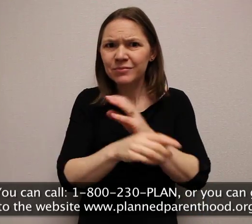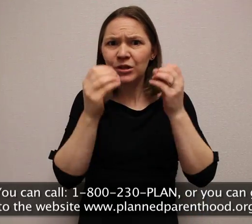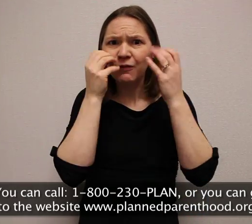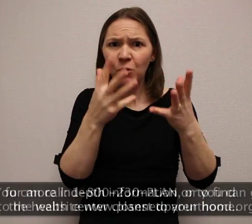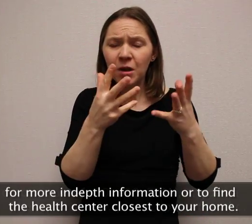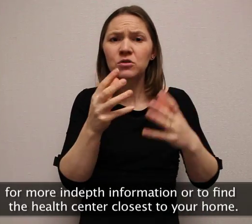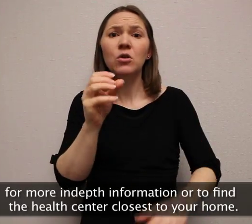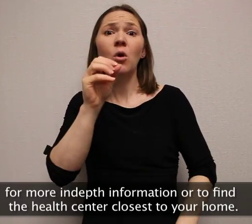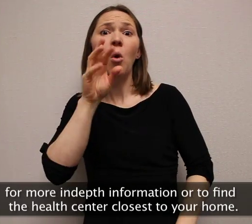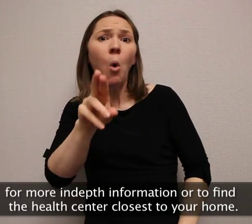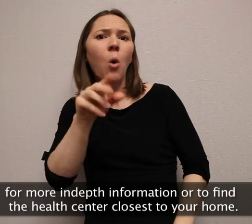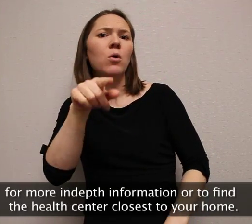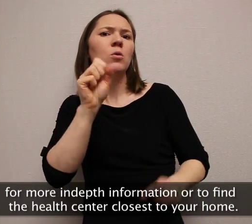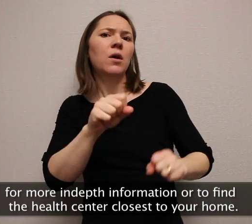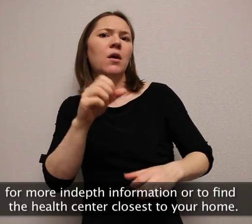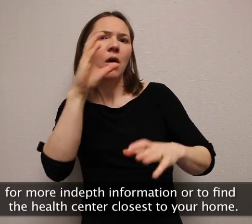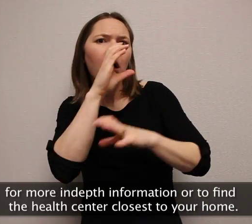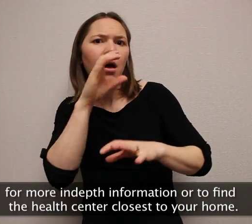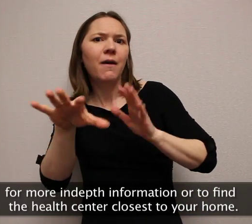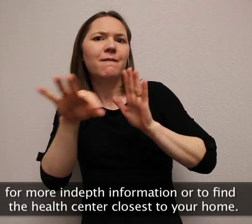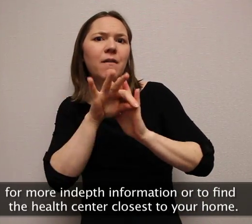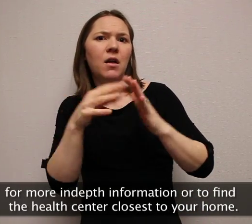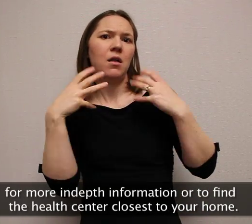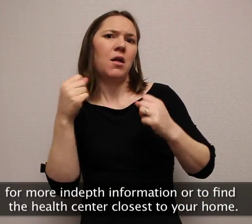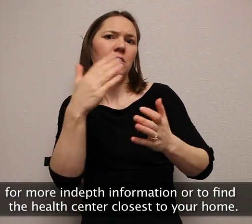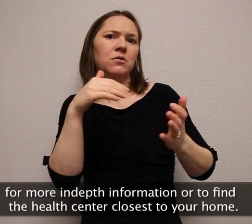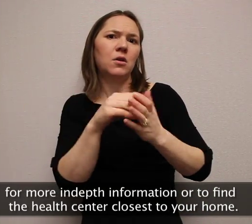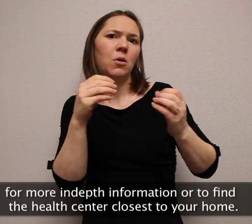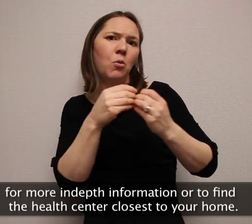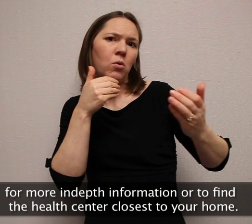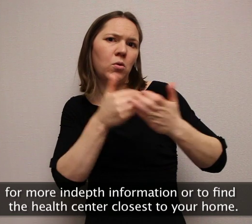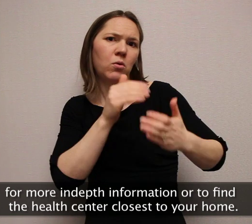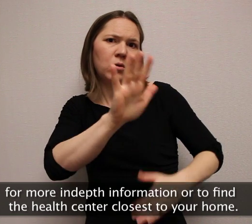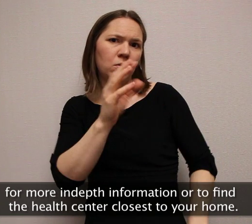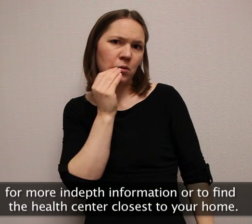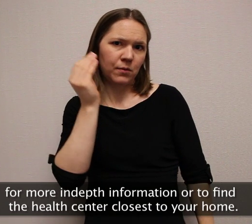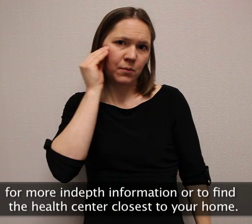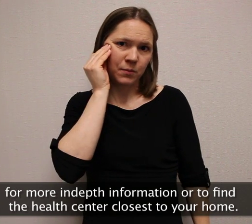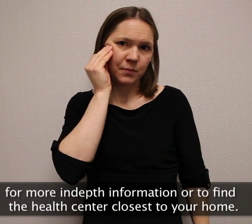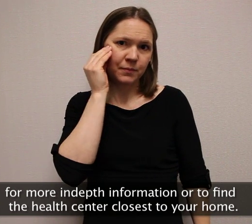www.plannedparenthood.org for more in-depth information or to find the health center closest to your home.